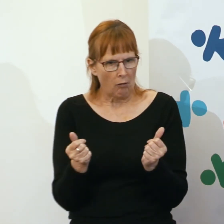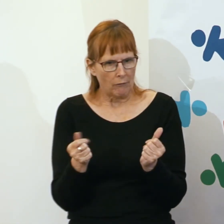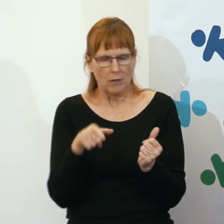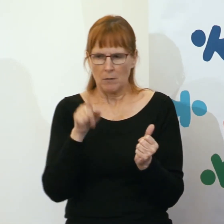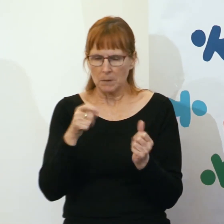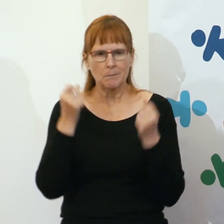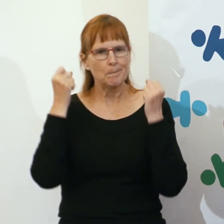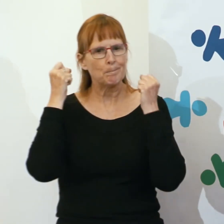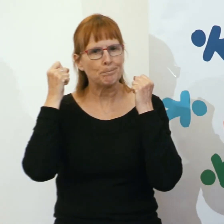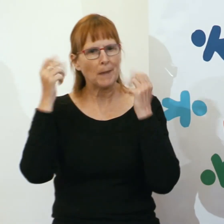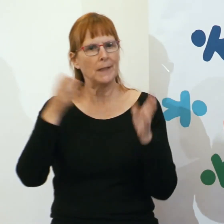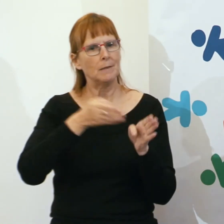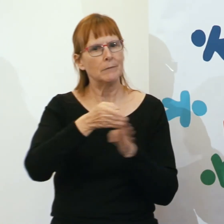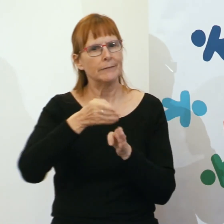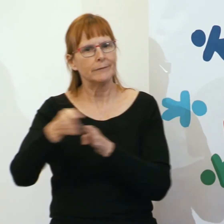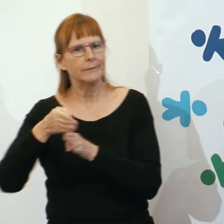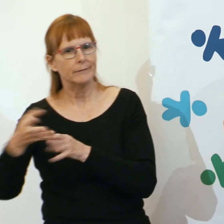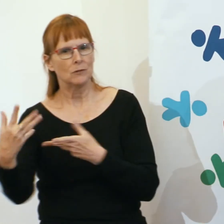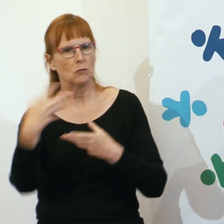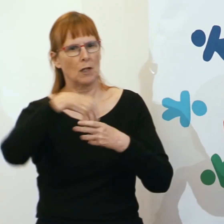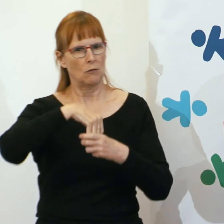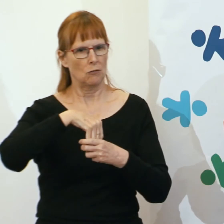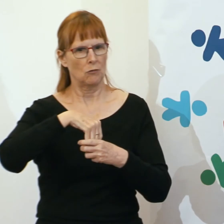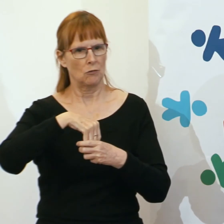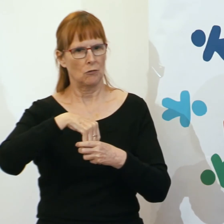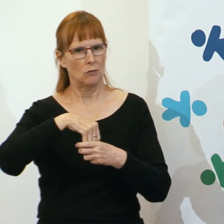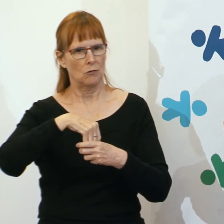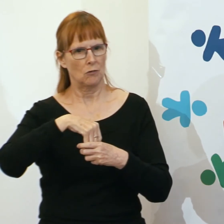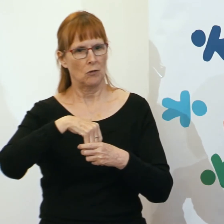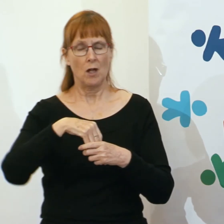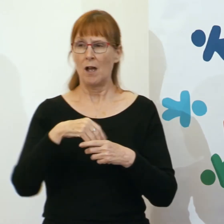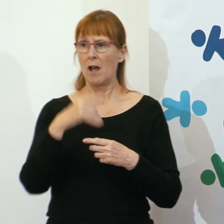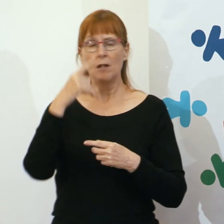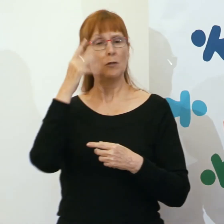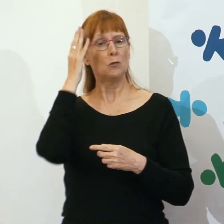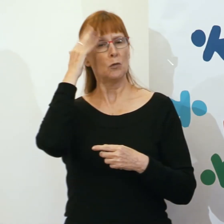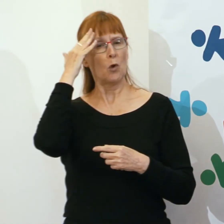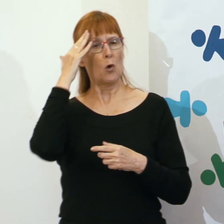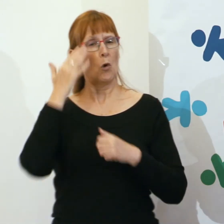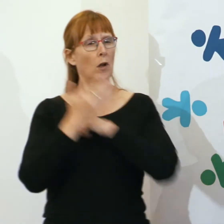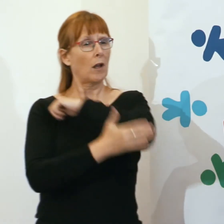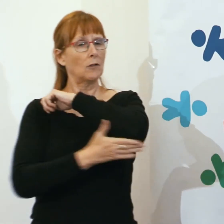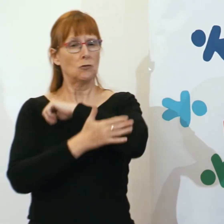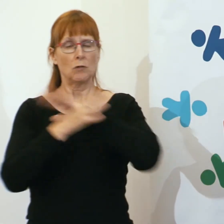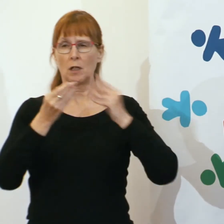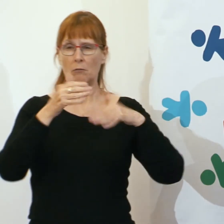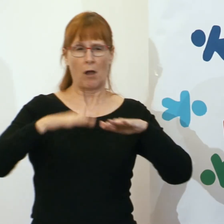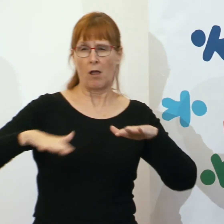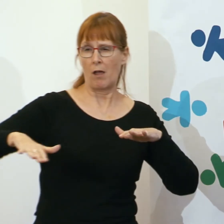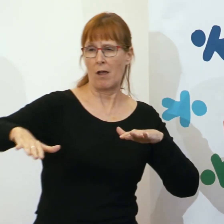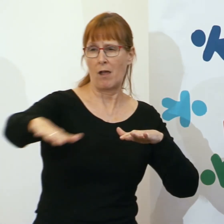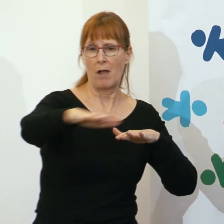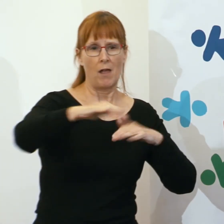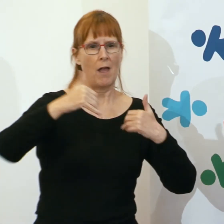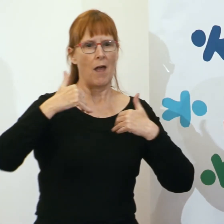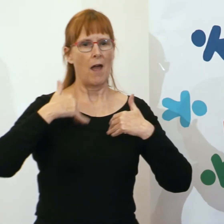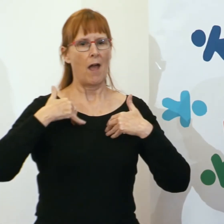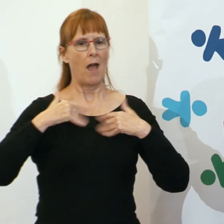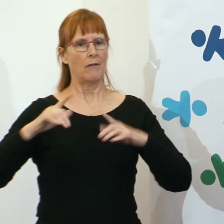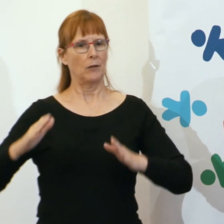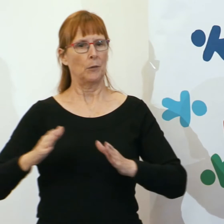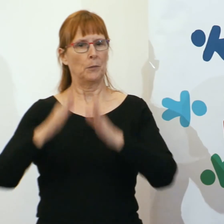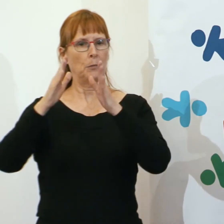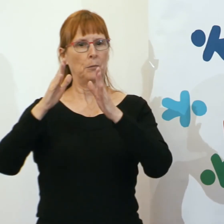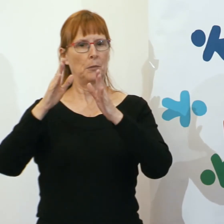In some ways, I think of us as windmills dotting the countryside. Alone, a